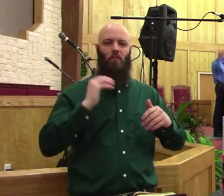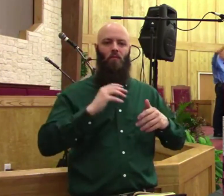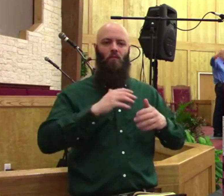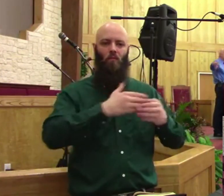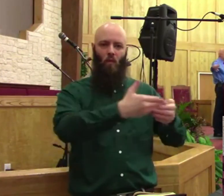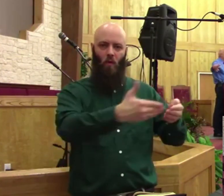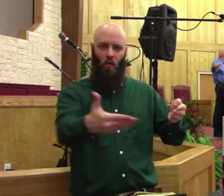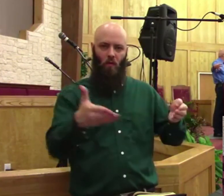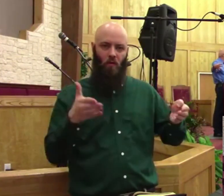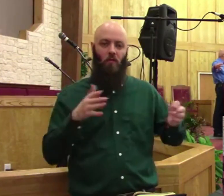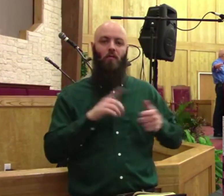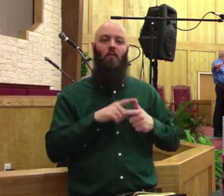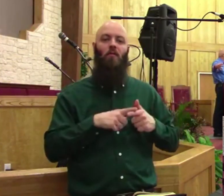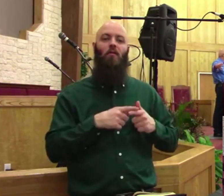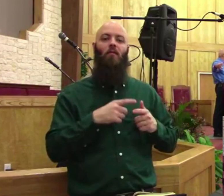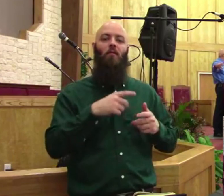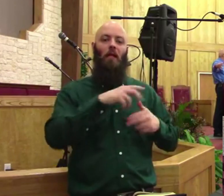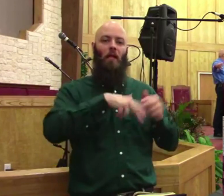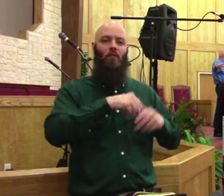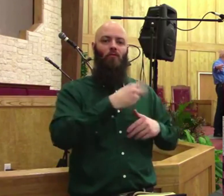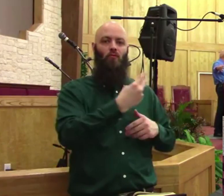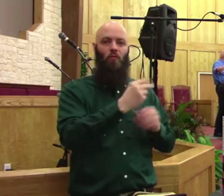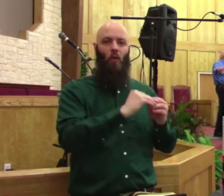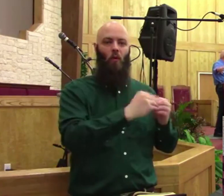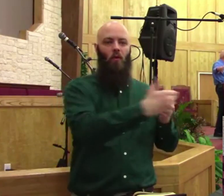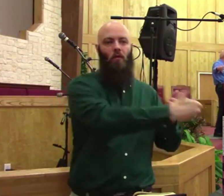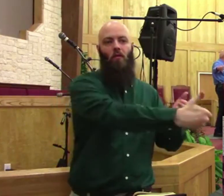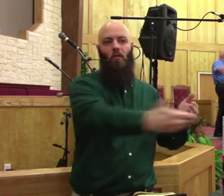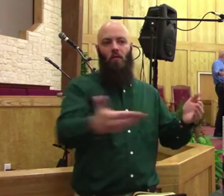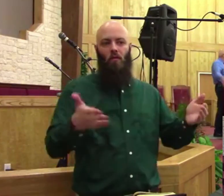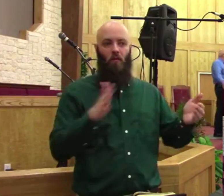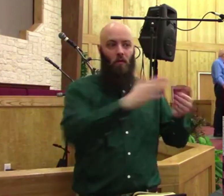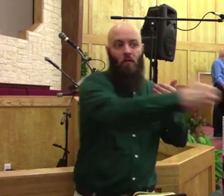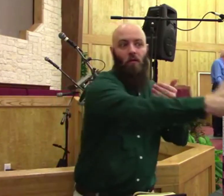walls around the original wall.